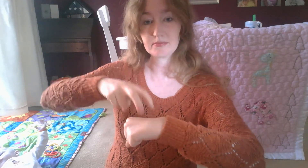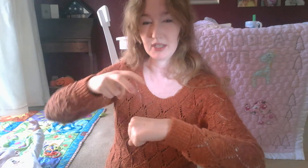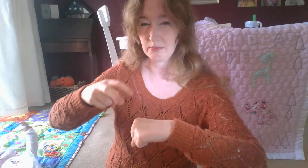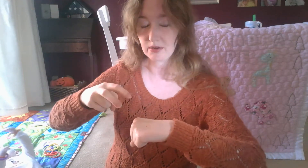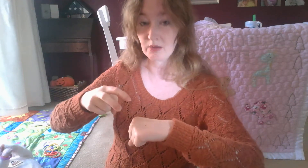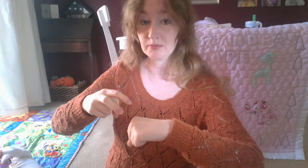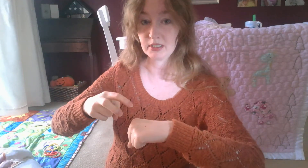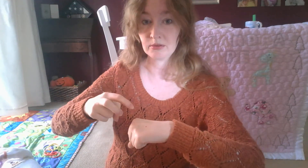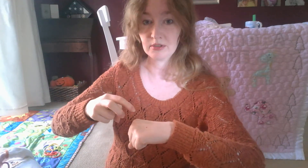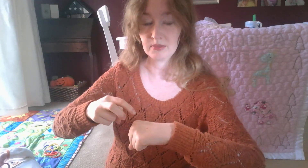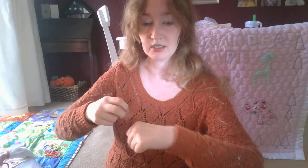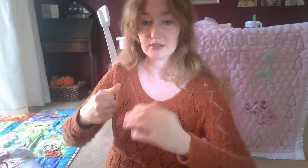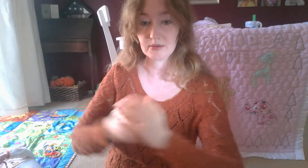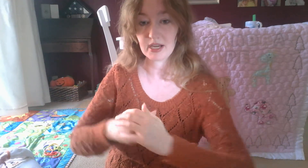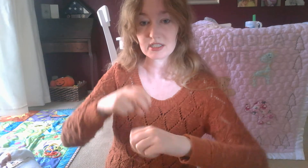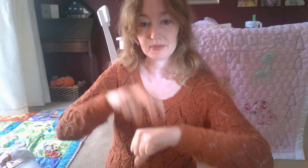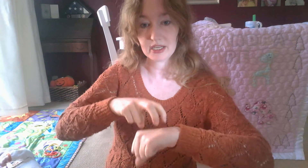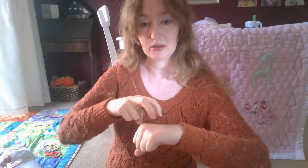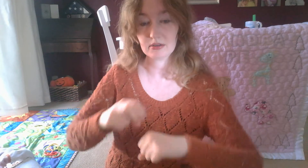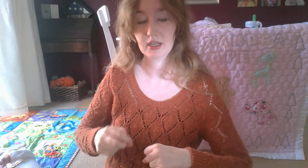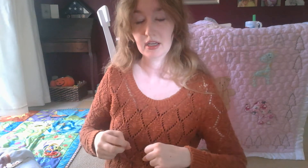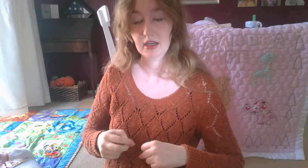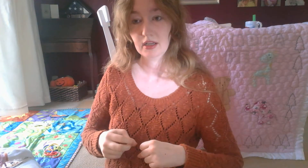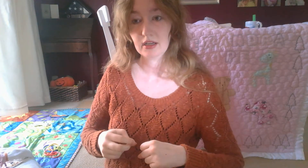they'll probably know what you mean. So mashed potato.